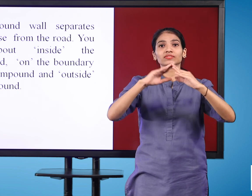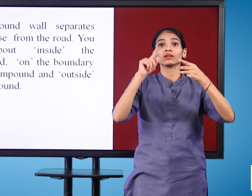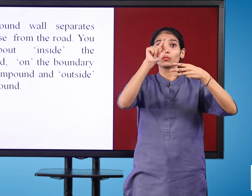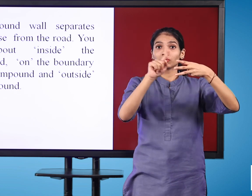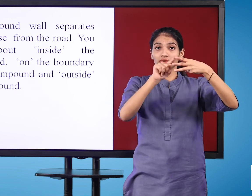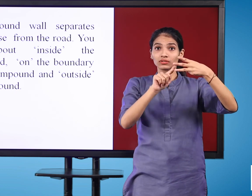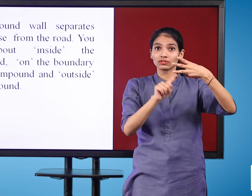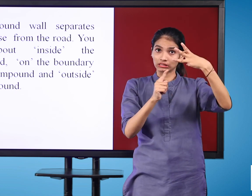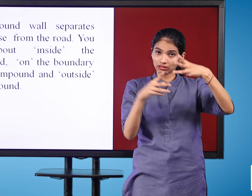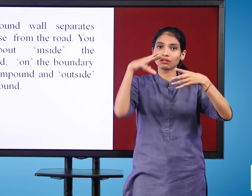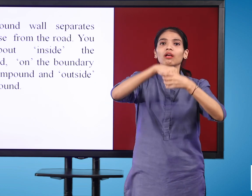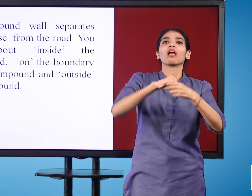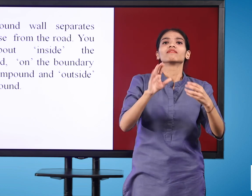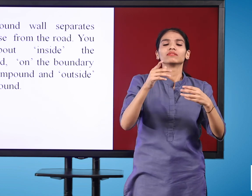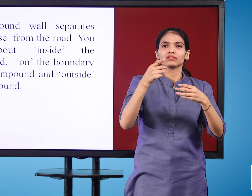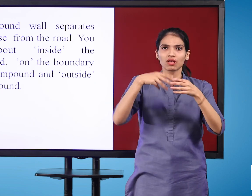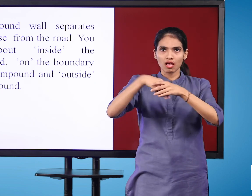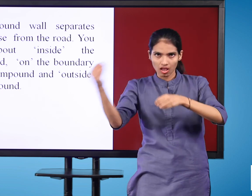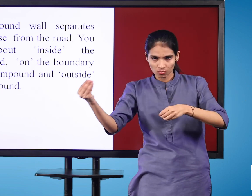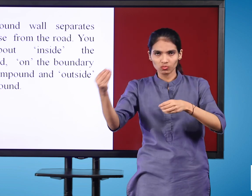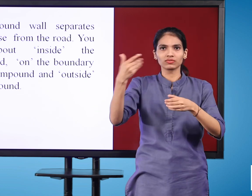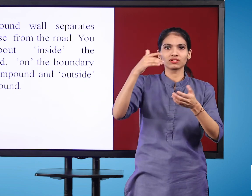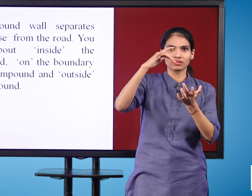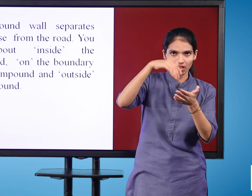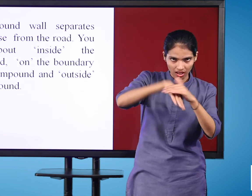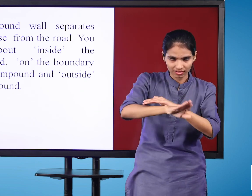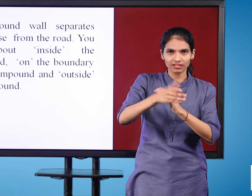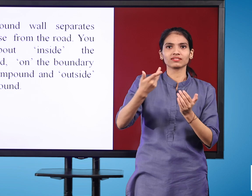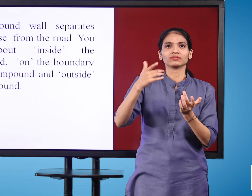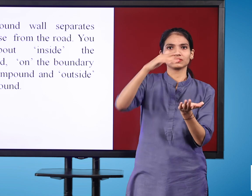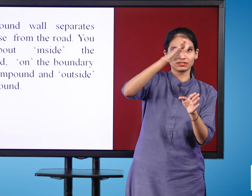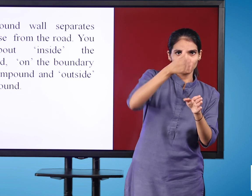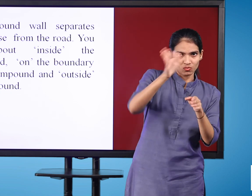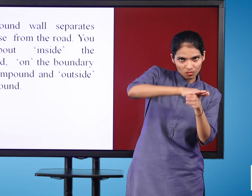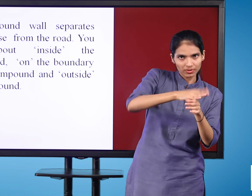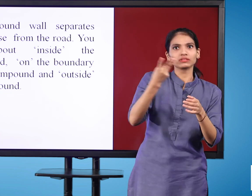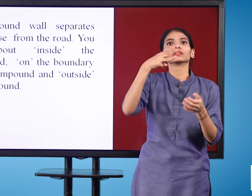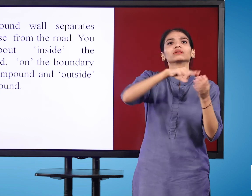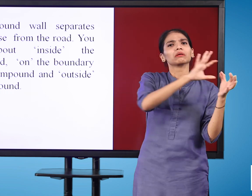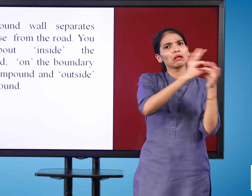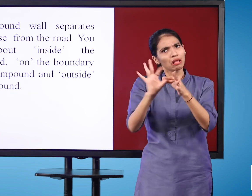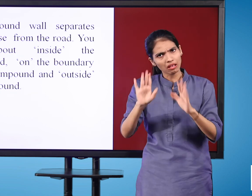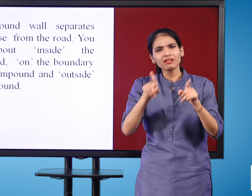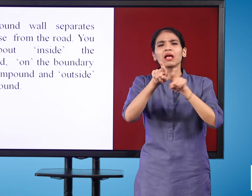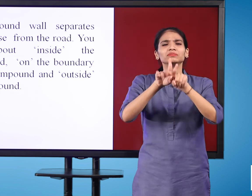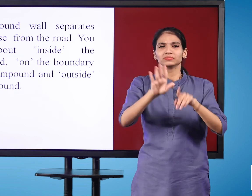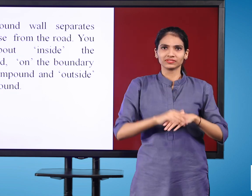You talk about inside the compound, on the boundary of the compound,